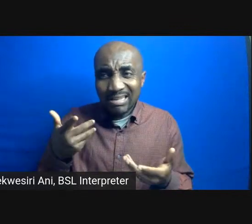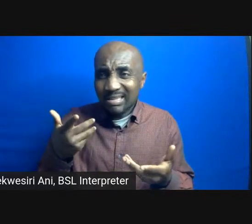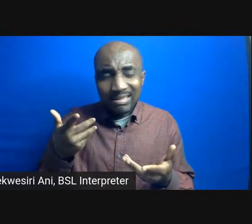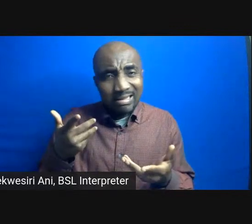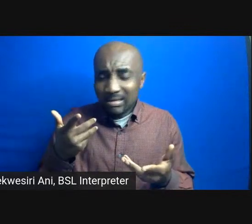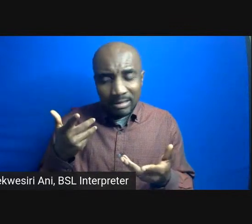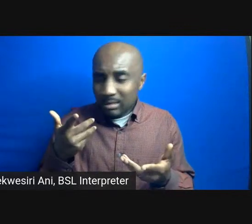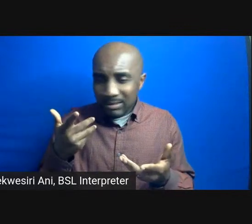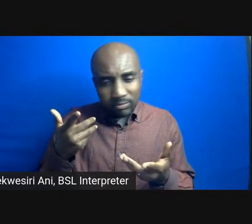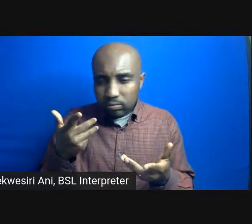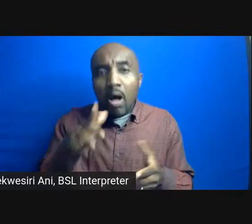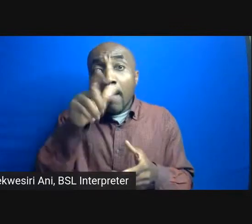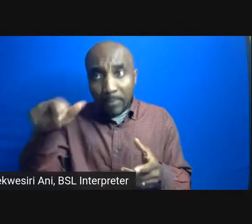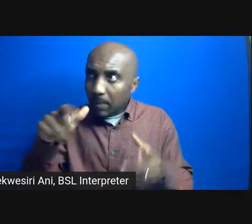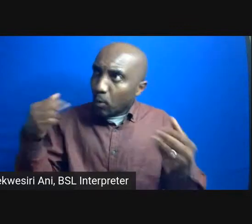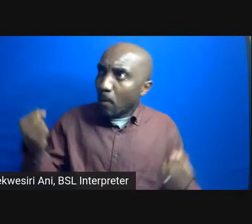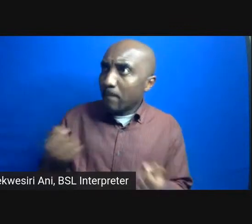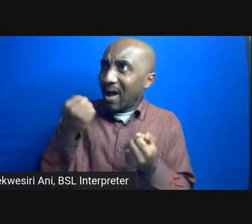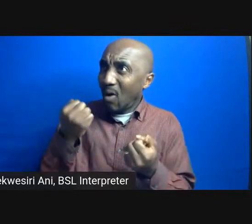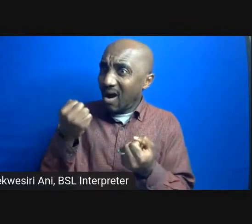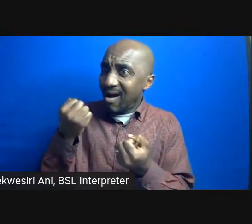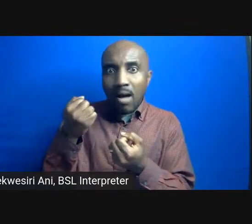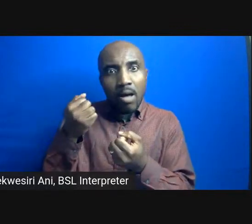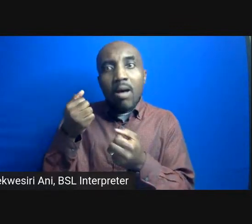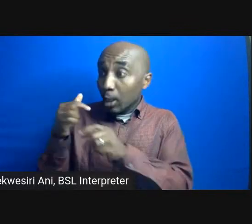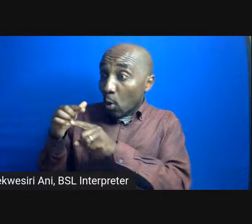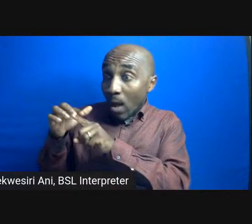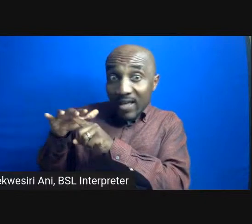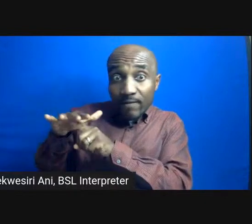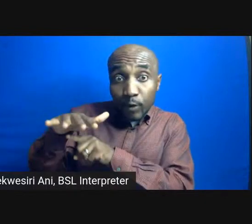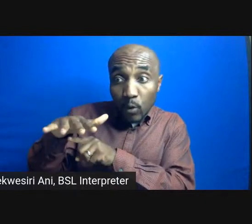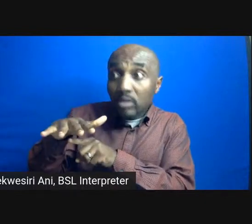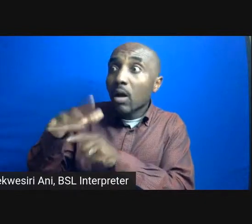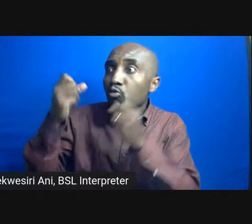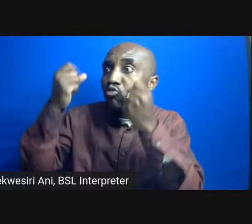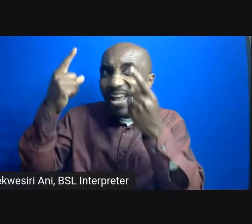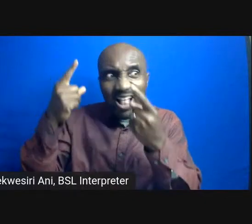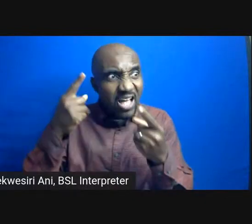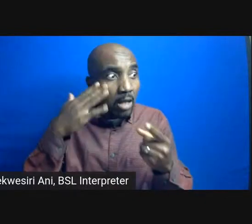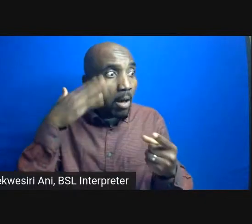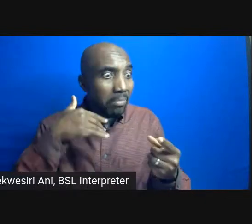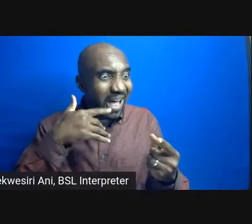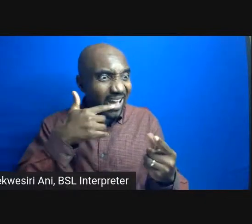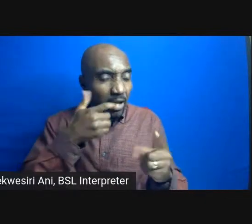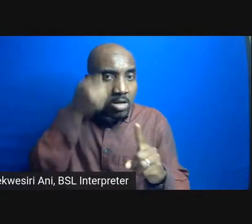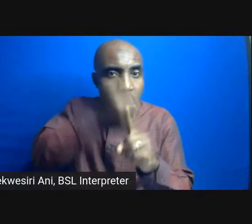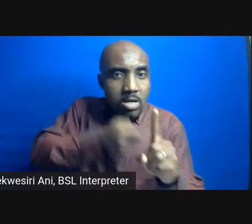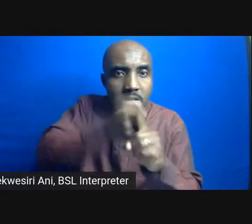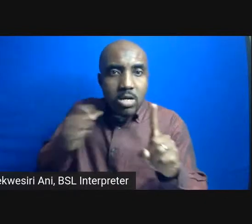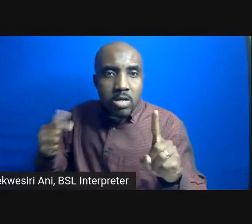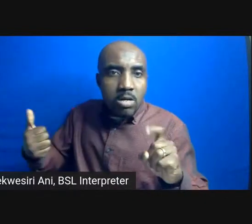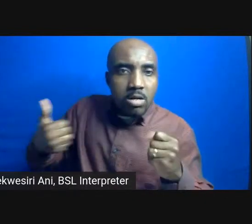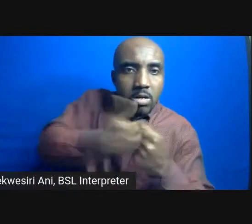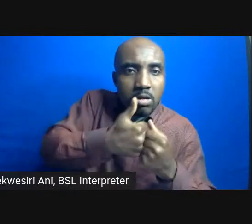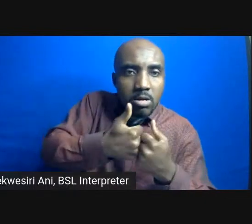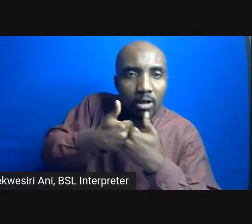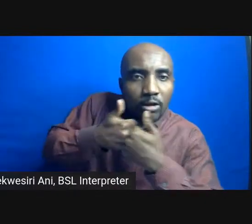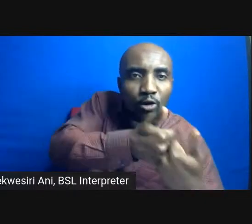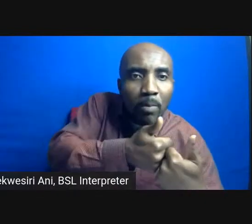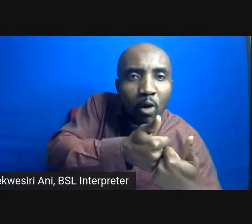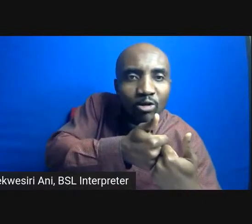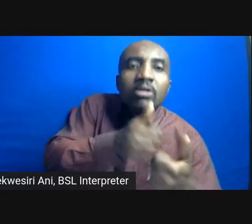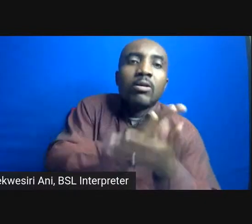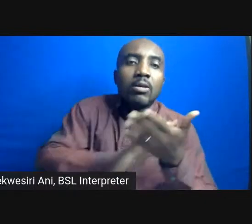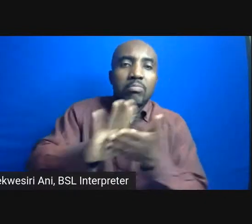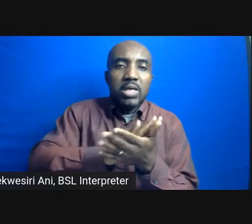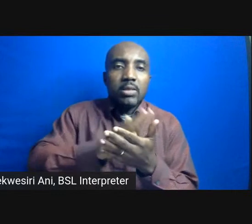power and to influencers who then stood together with the Black abolitionists and forced the end of the slave